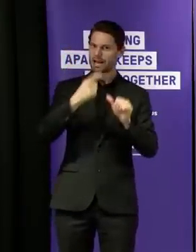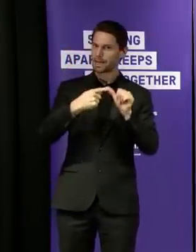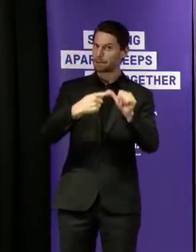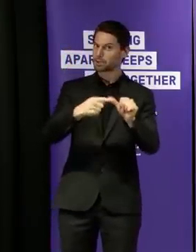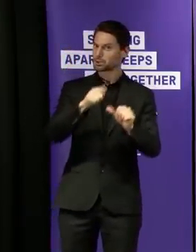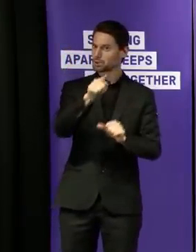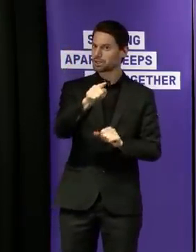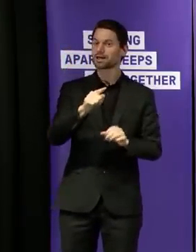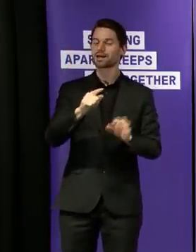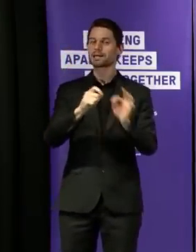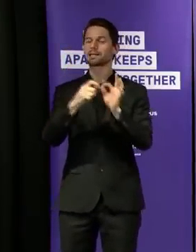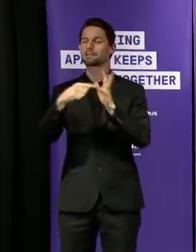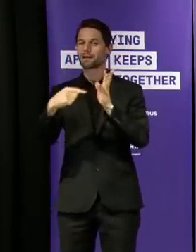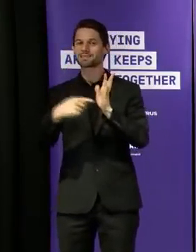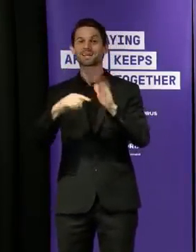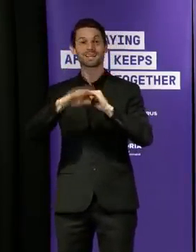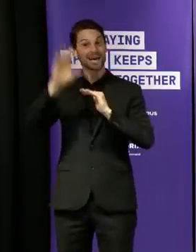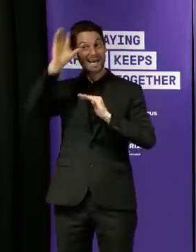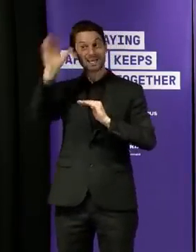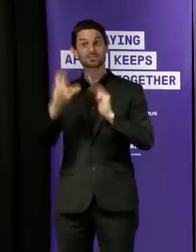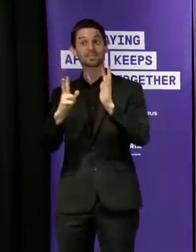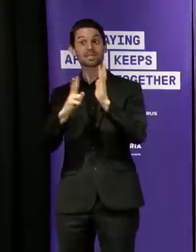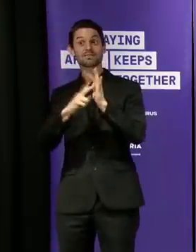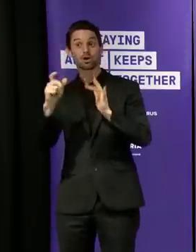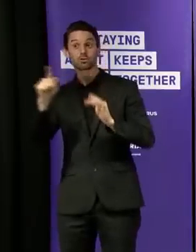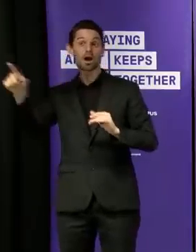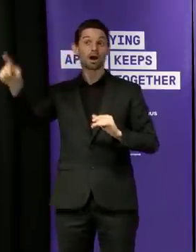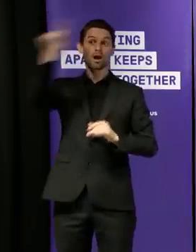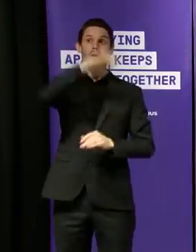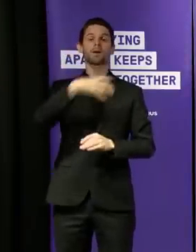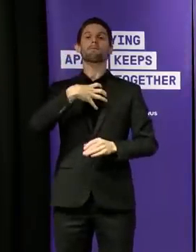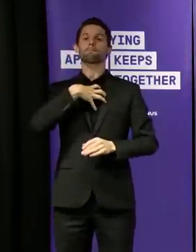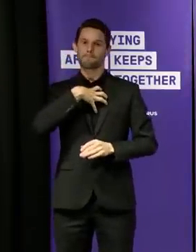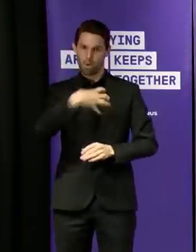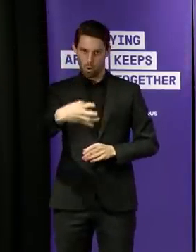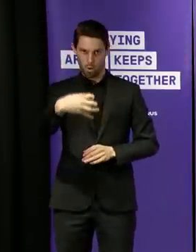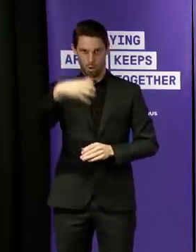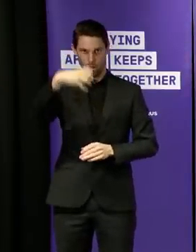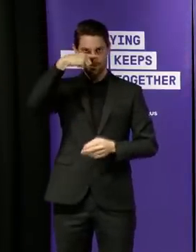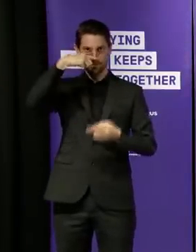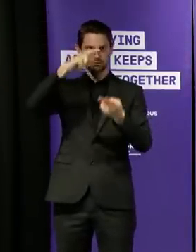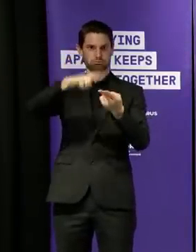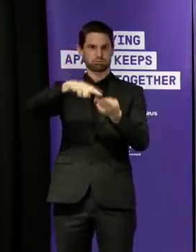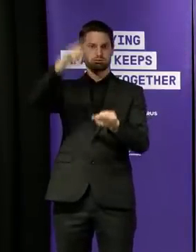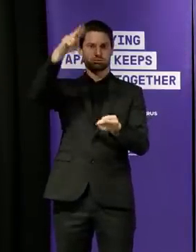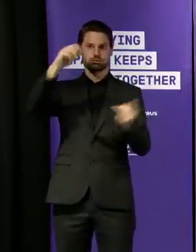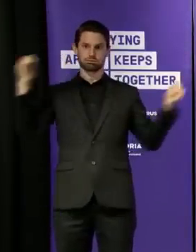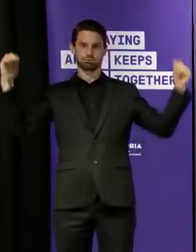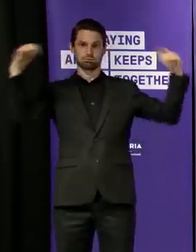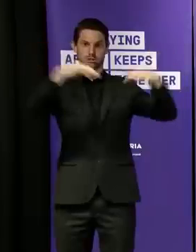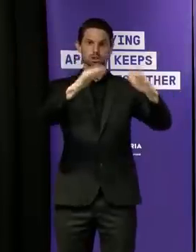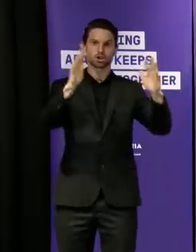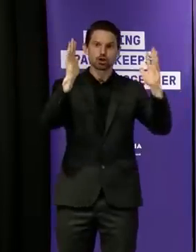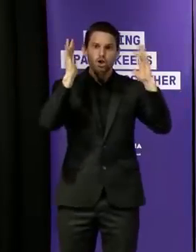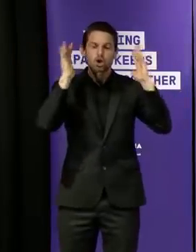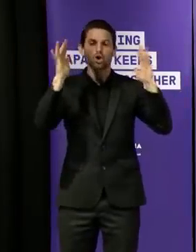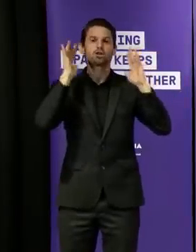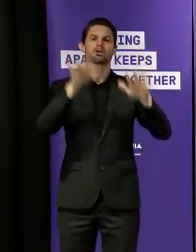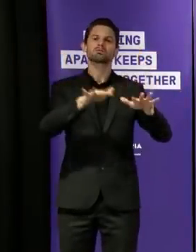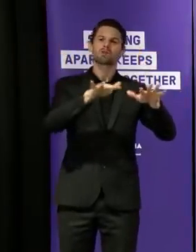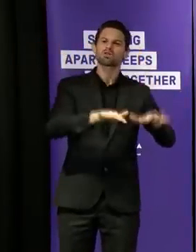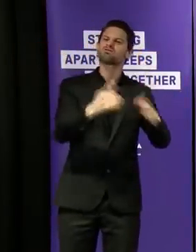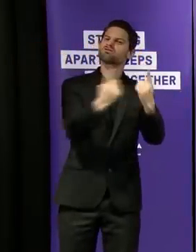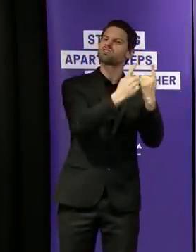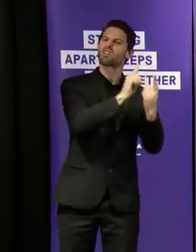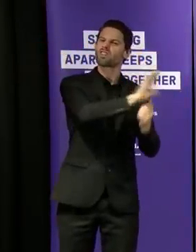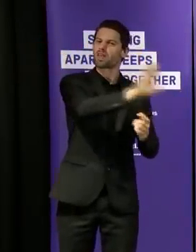will see in regional Victoria the numbers increase, and we will see the introduction of those services at a higher level here in Melbourne.